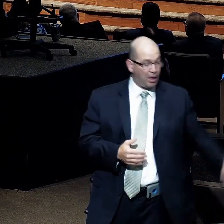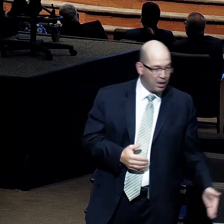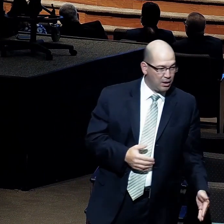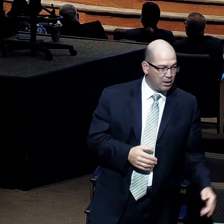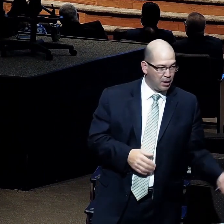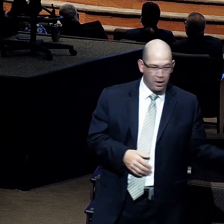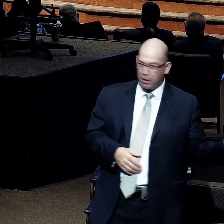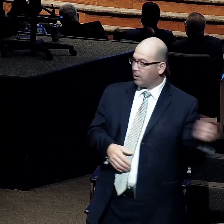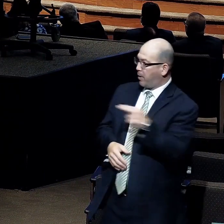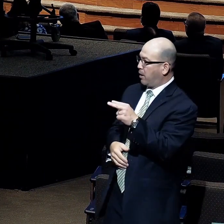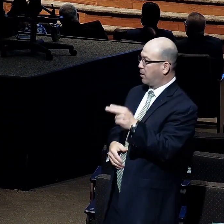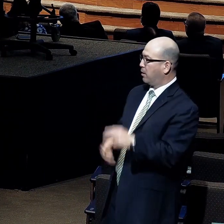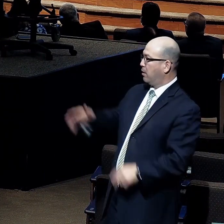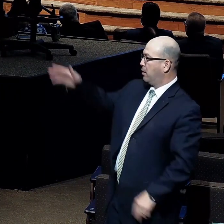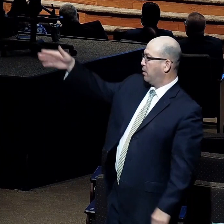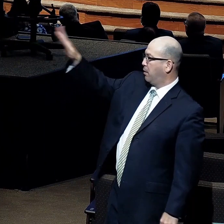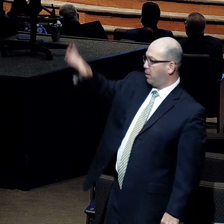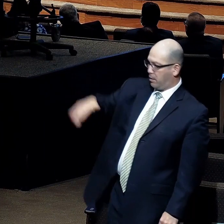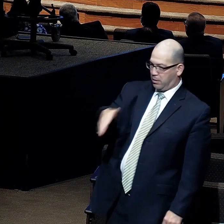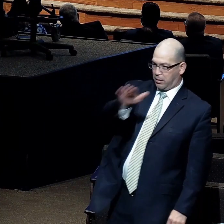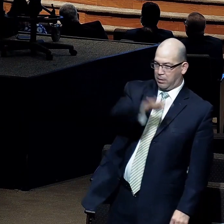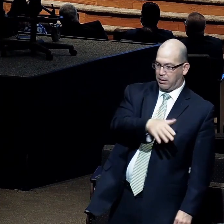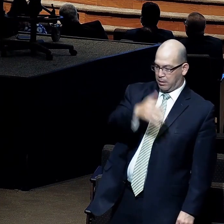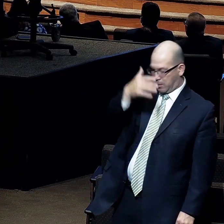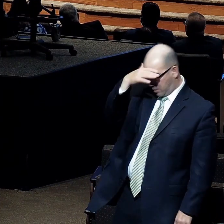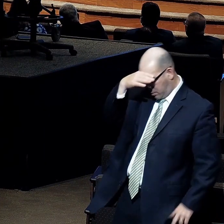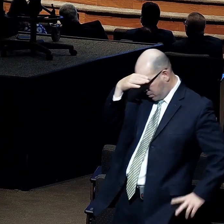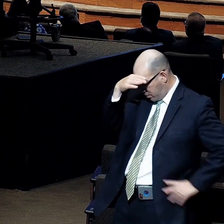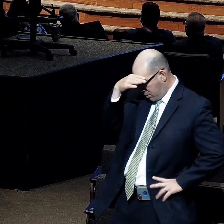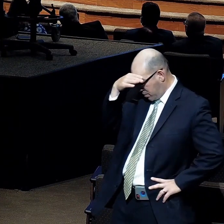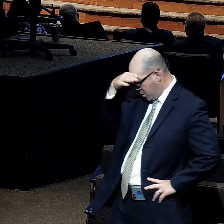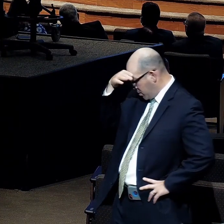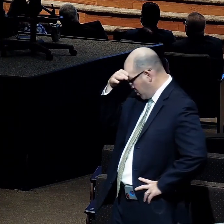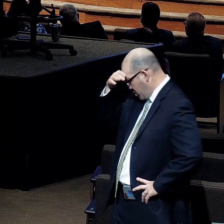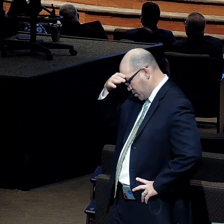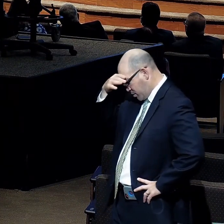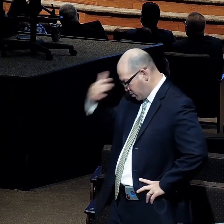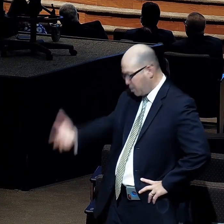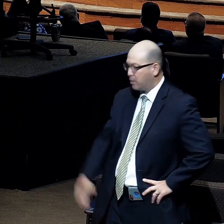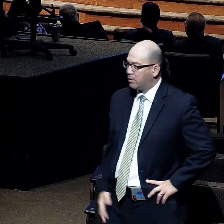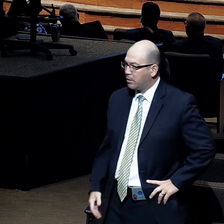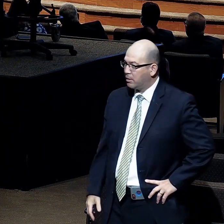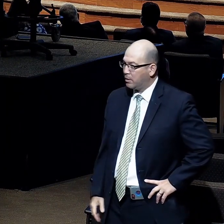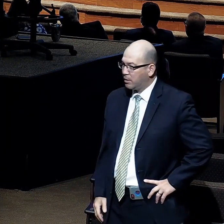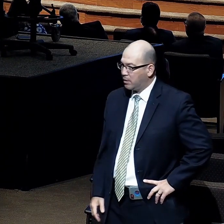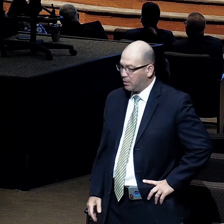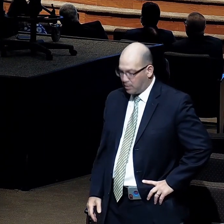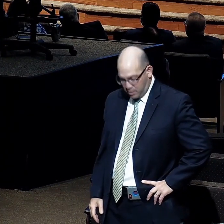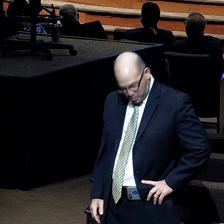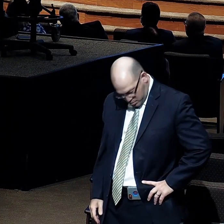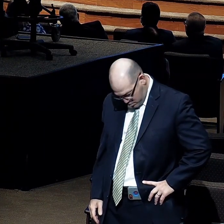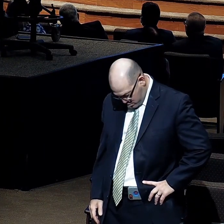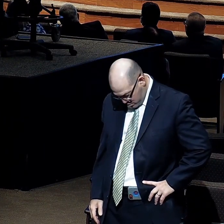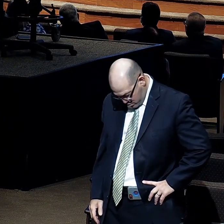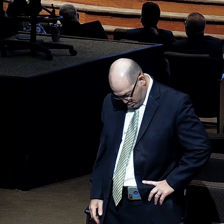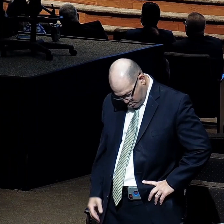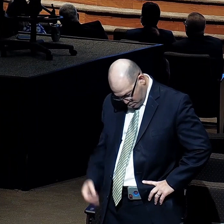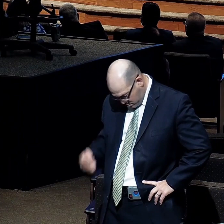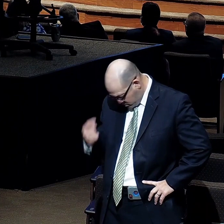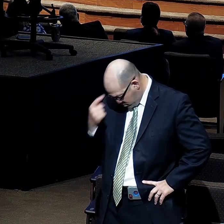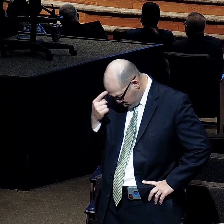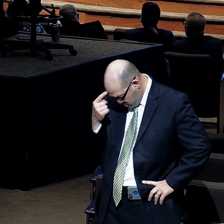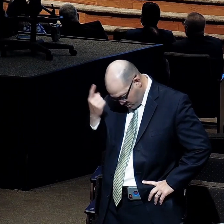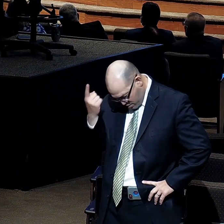oh, no. The wall, it kind of looks like this. It, like, started, and then it sloped down, right? And I said, what in the world happened? Do you know